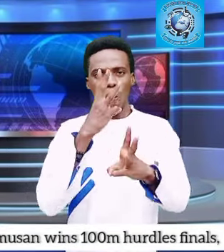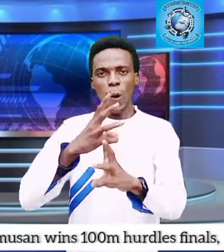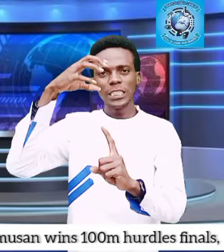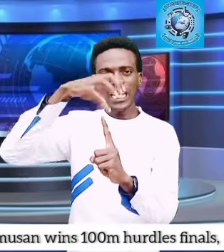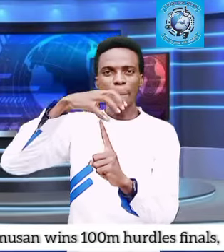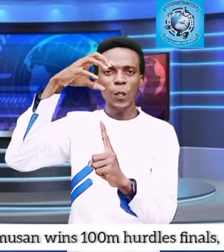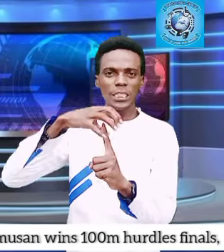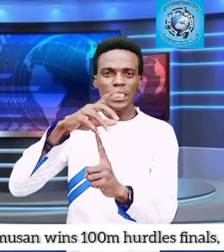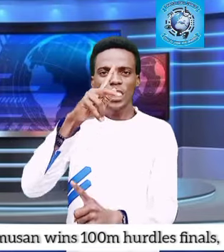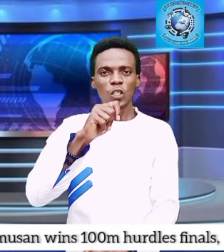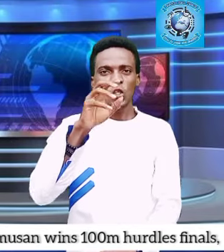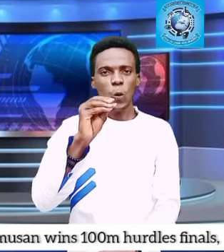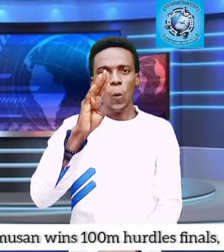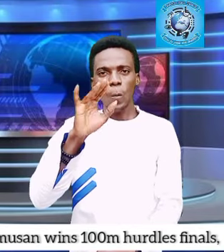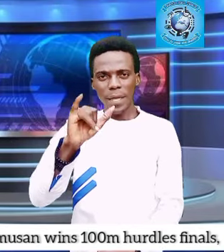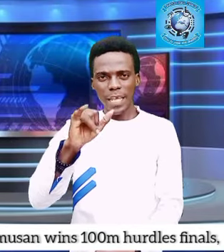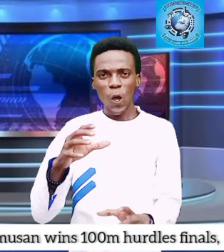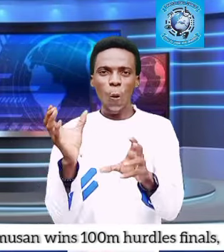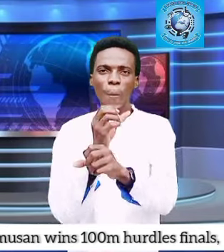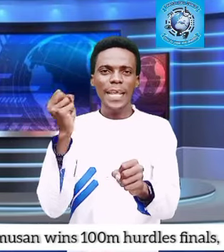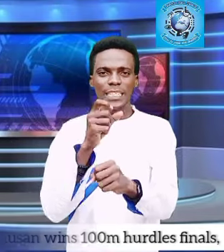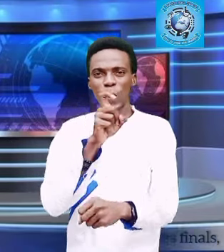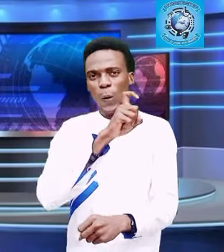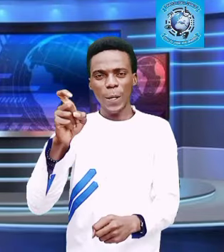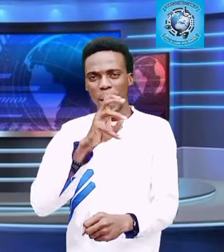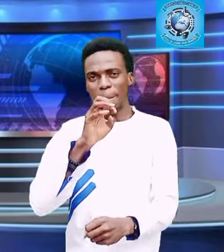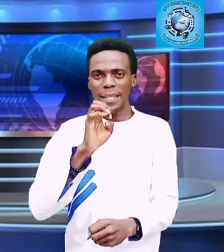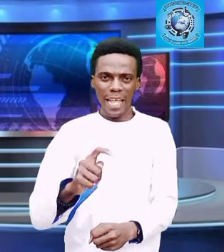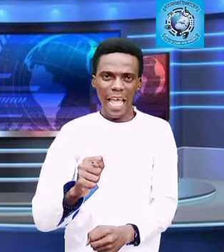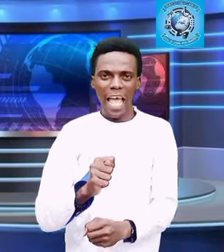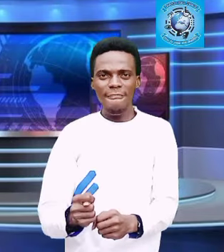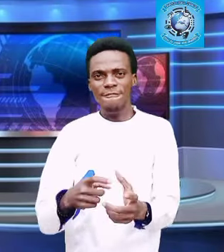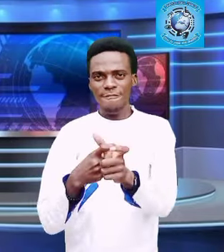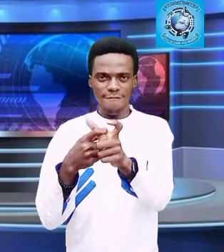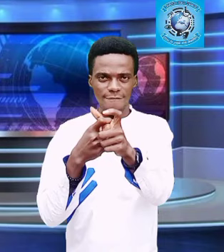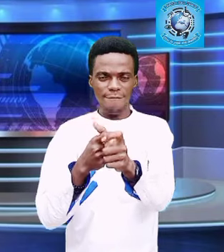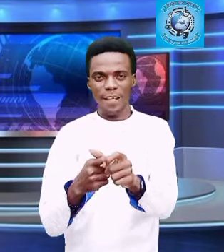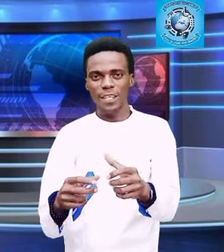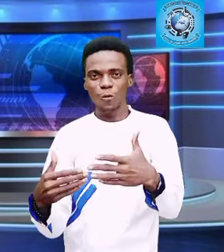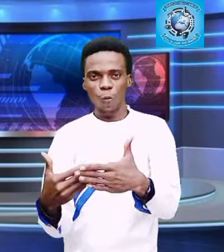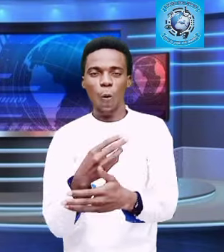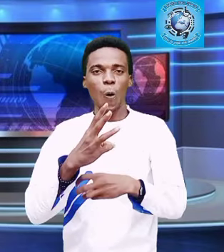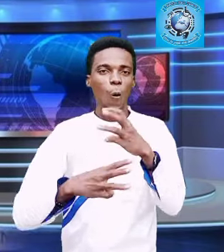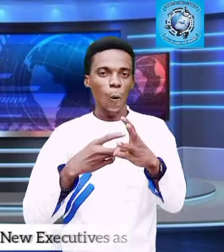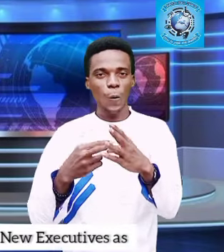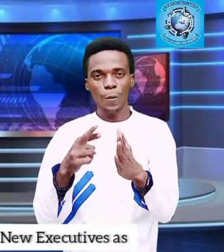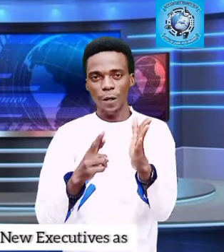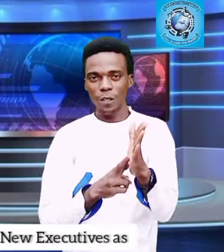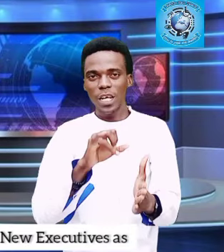Championships, Tobi Amusan wins 100-meter hurdles final, breaks world record.